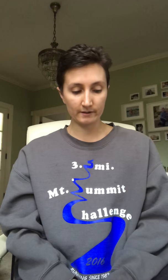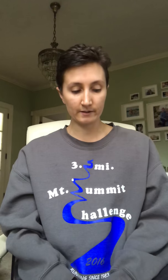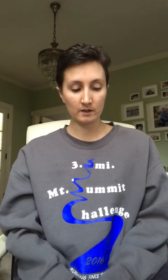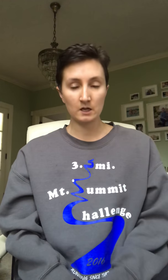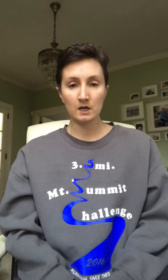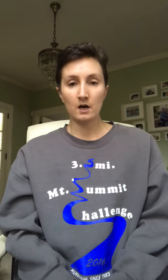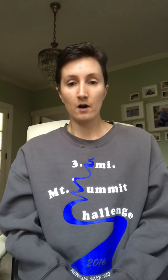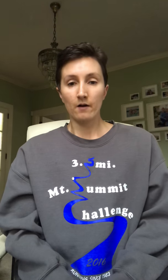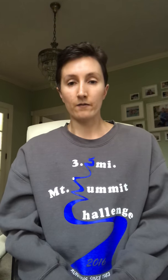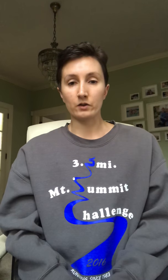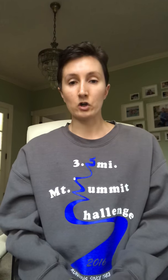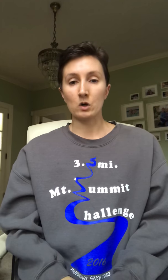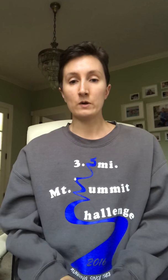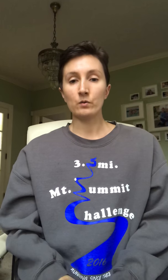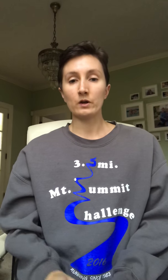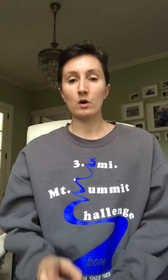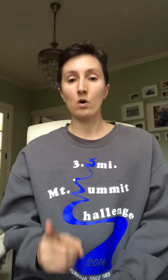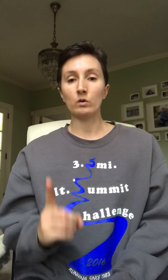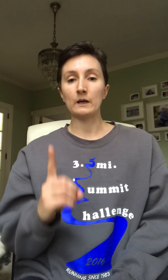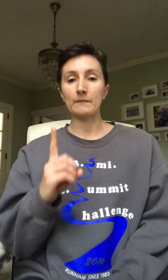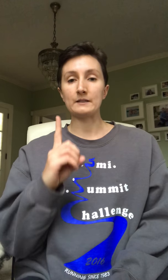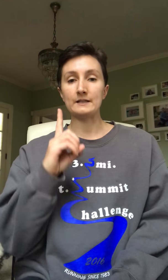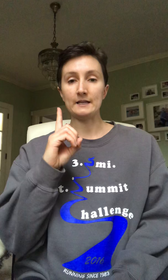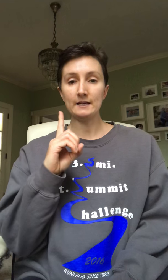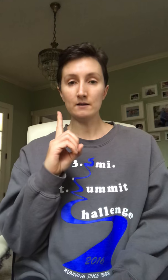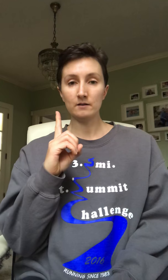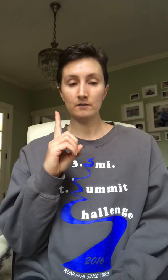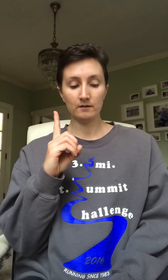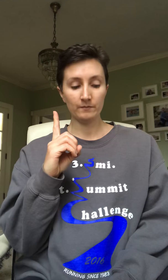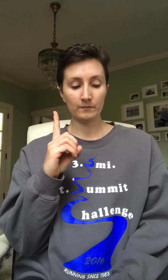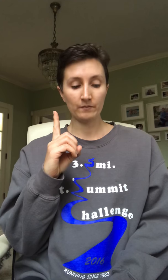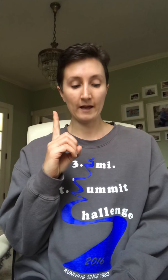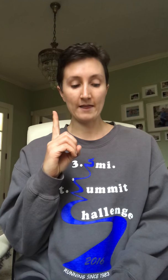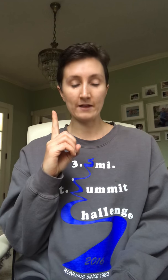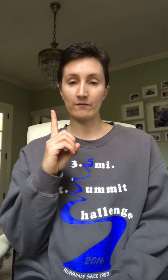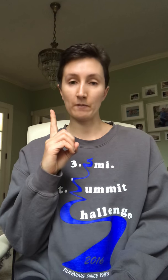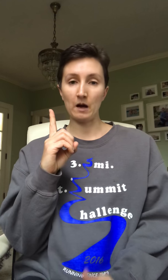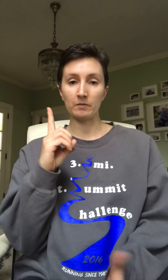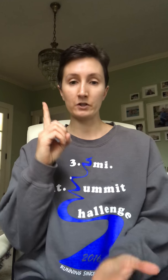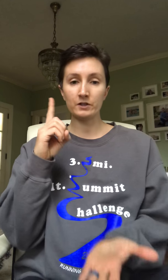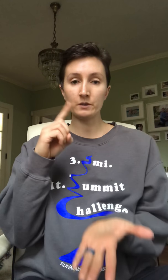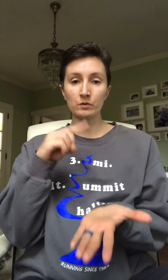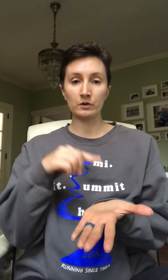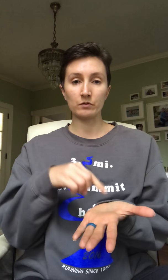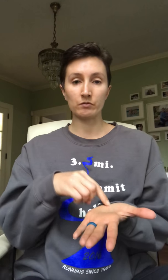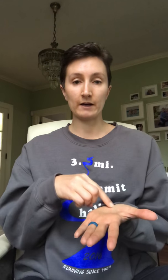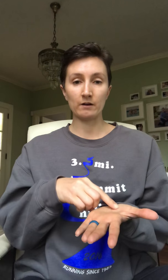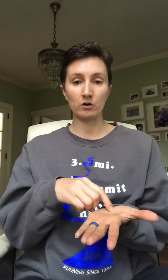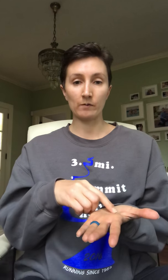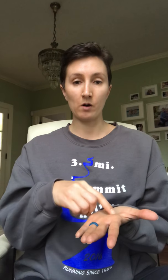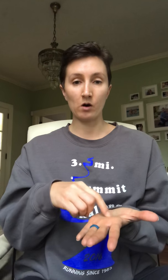Species. For Darwin, we're going to hold up a D. And then for publishes, we're going to write on our